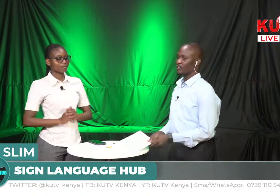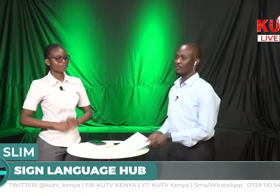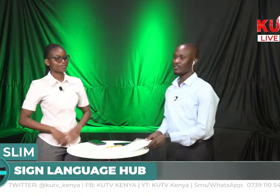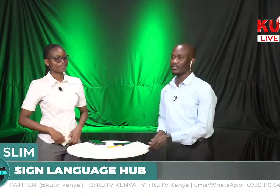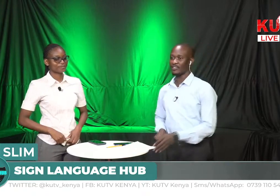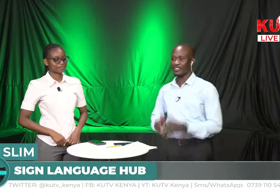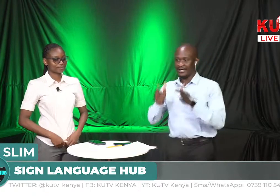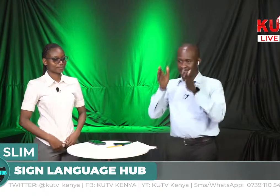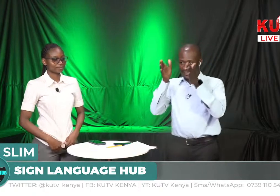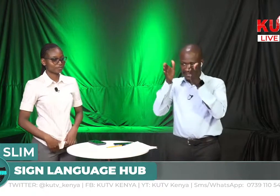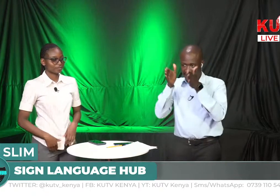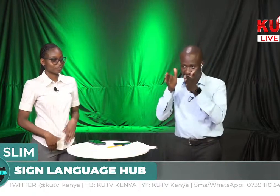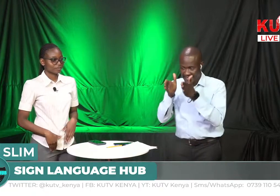good. Slim.